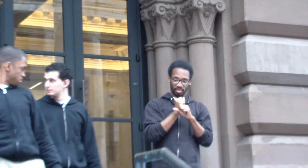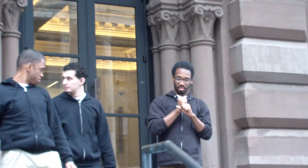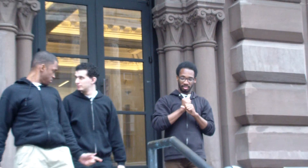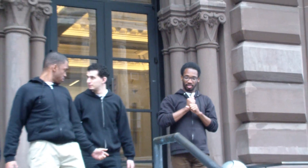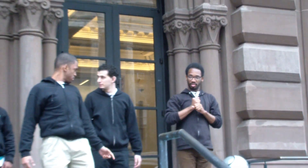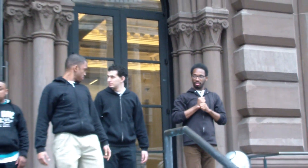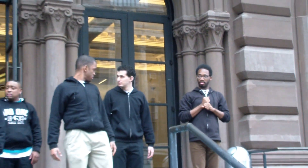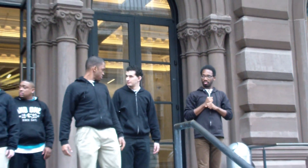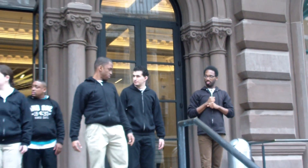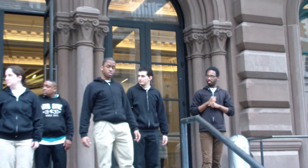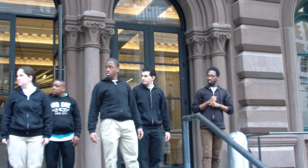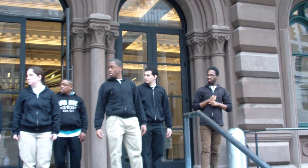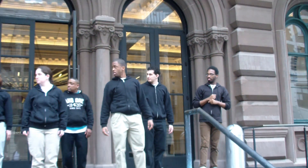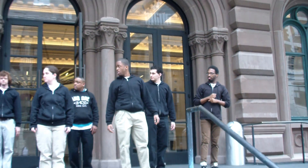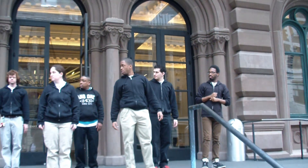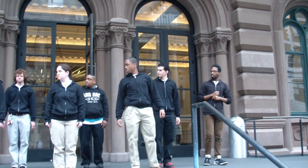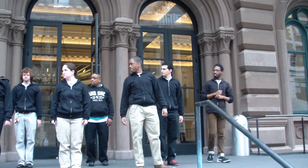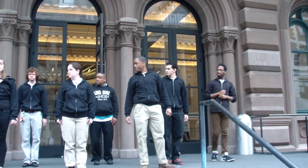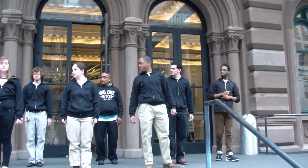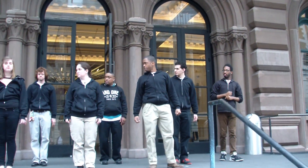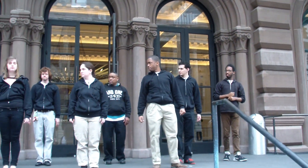Oh, dreams.